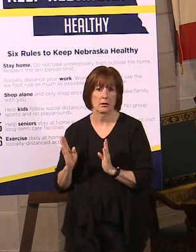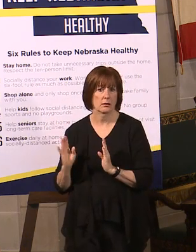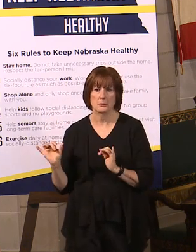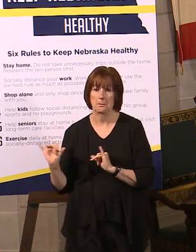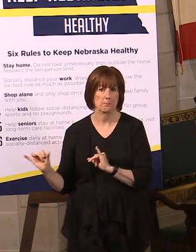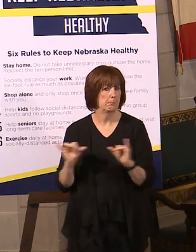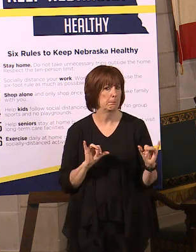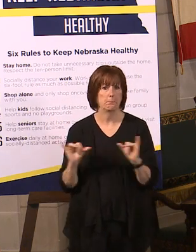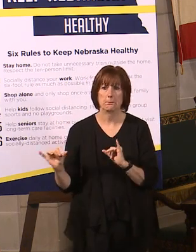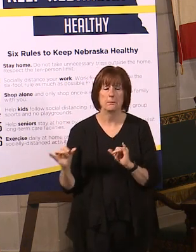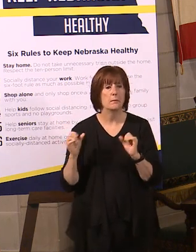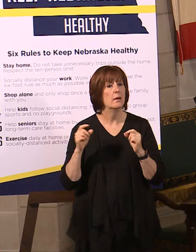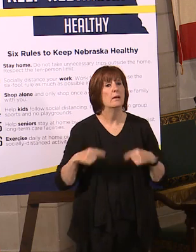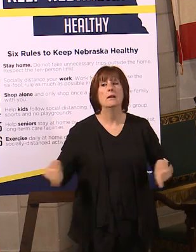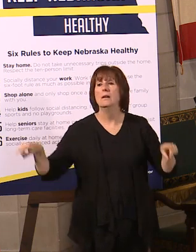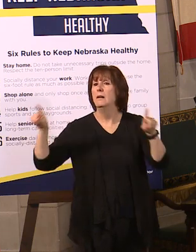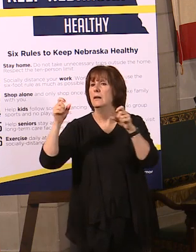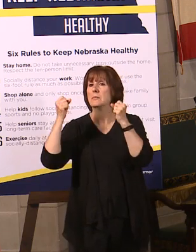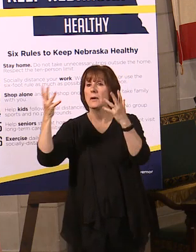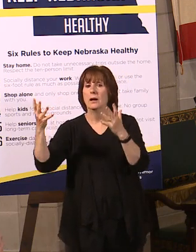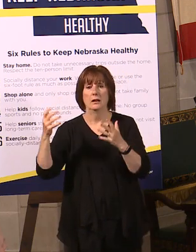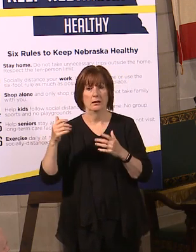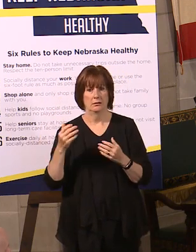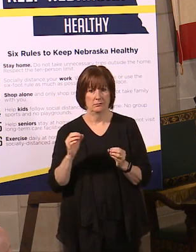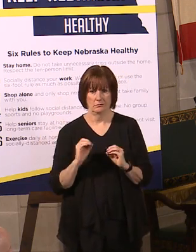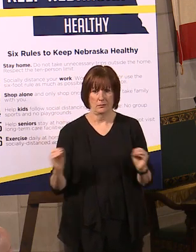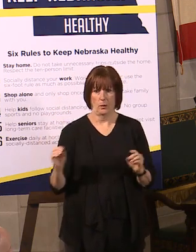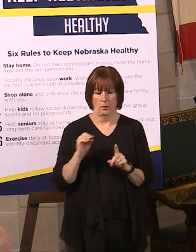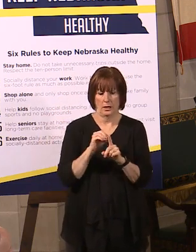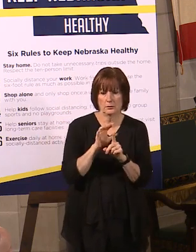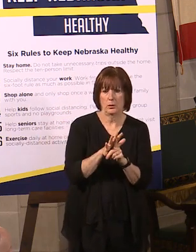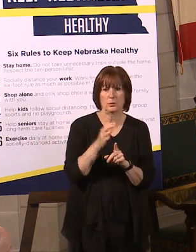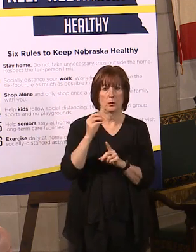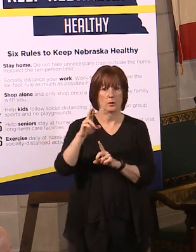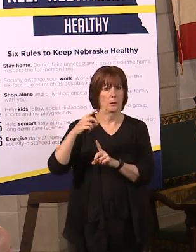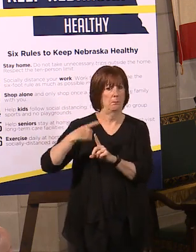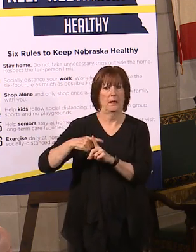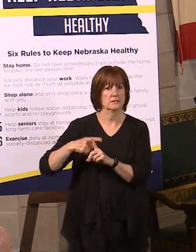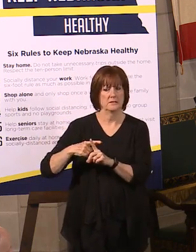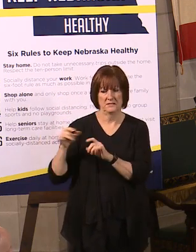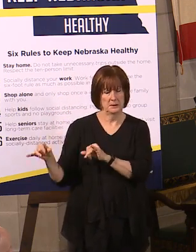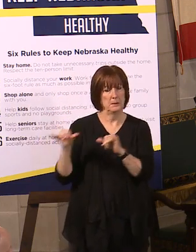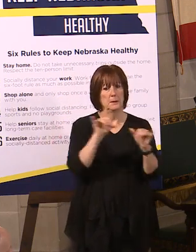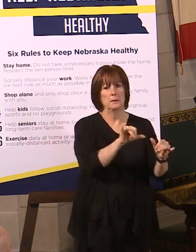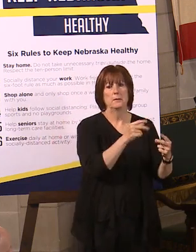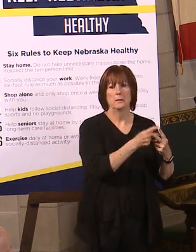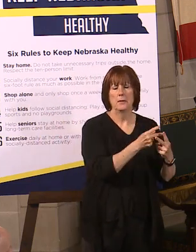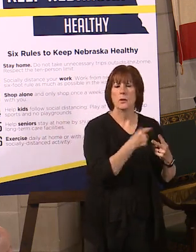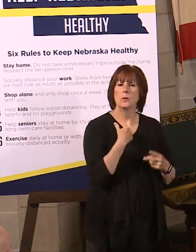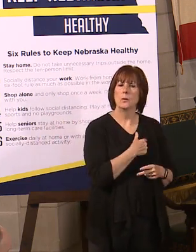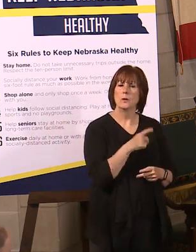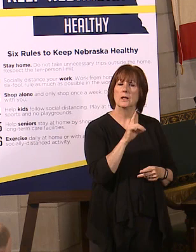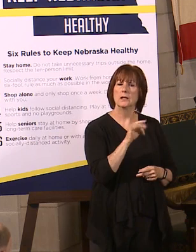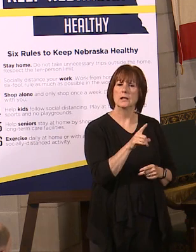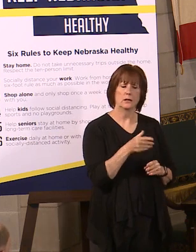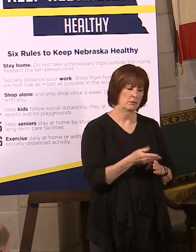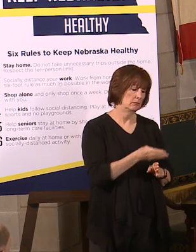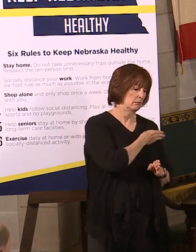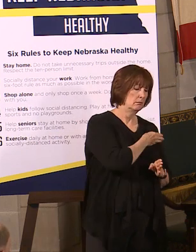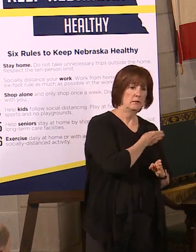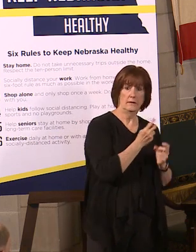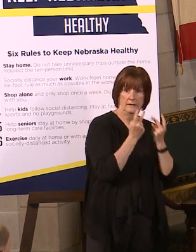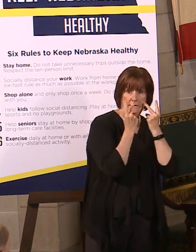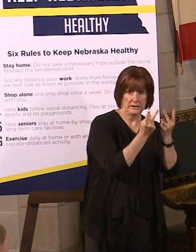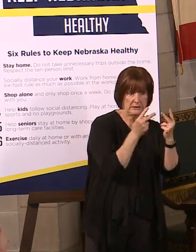of Nebraskans haven't tested positive or been exposed to somebody either. So, and of course, we took steps early on to end, for example, visits into